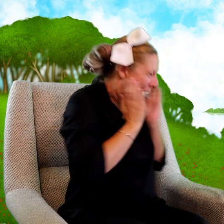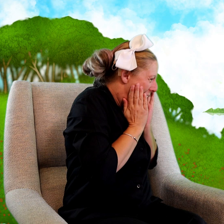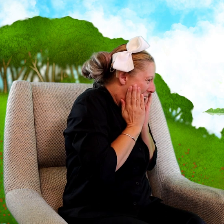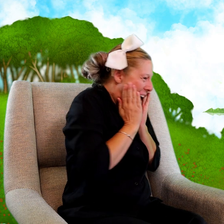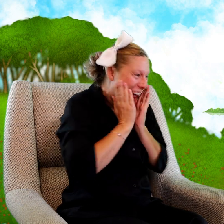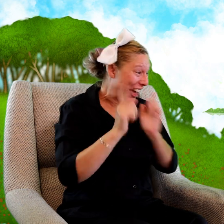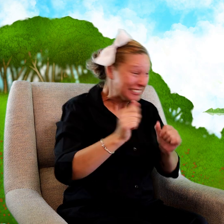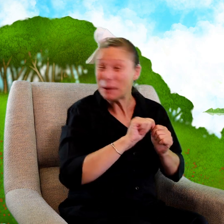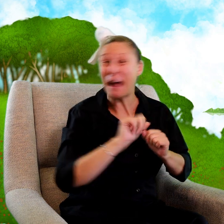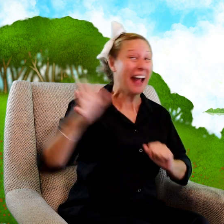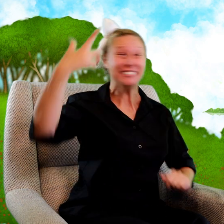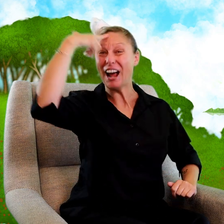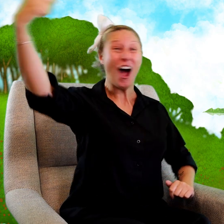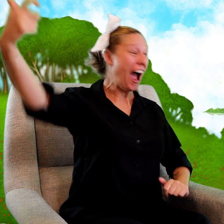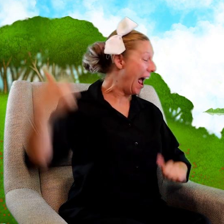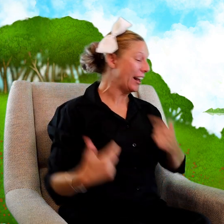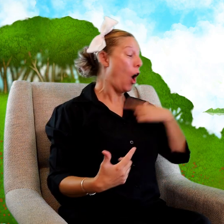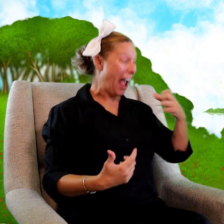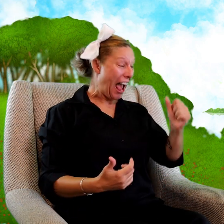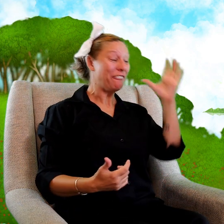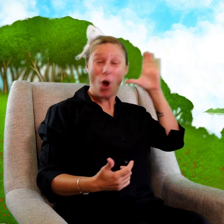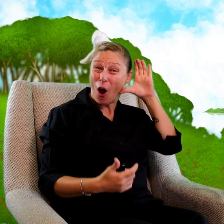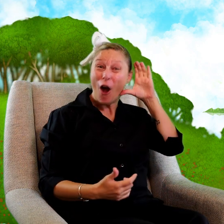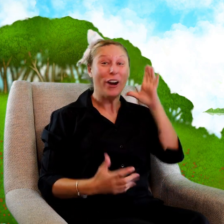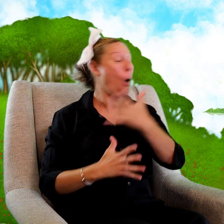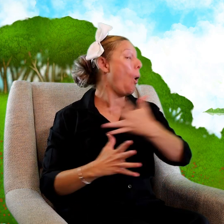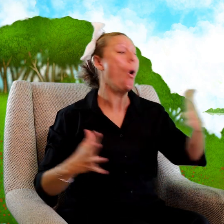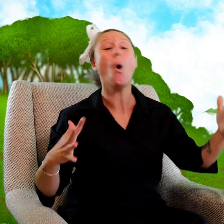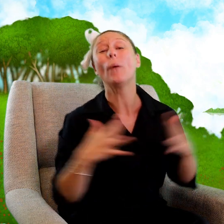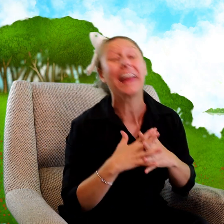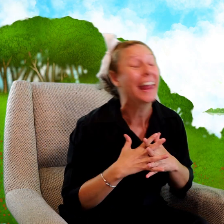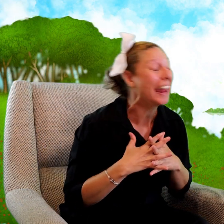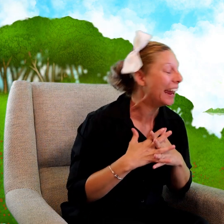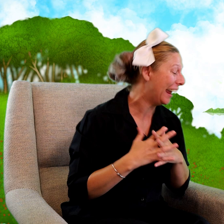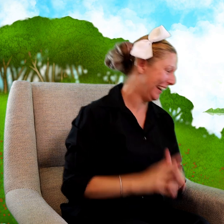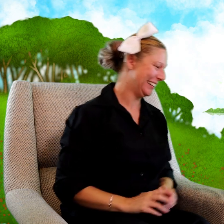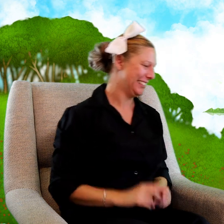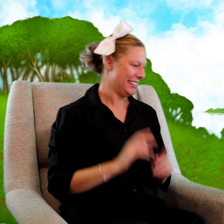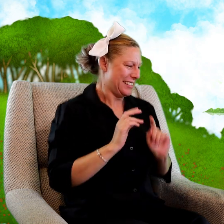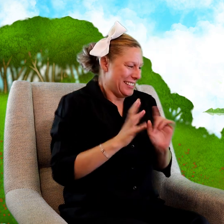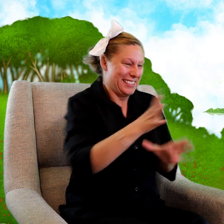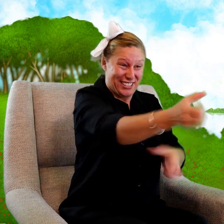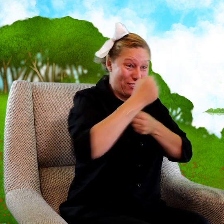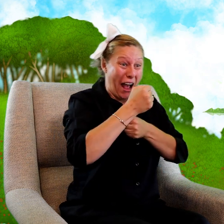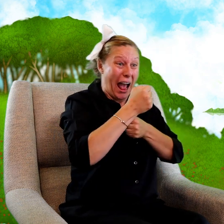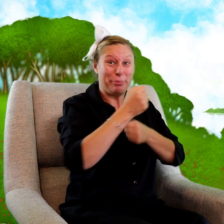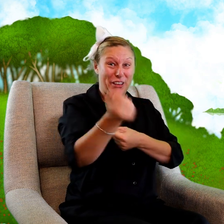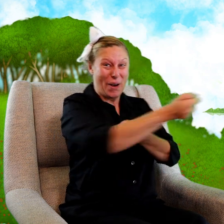replied Mum. That's the best idea you've had all week. Then she grabbed the